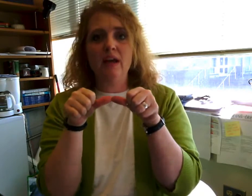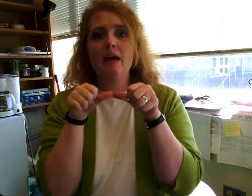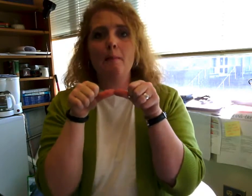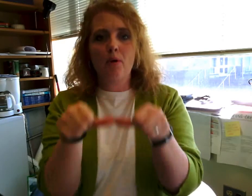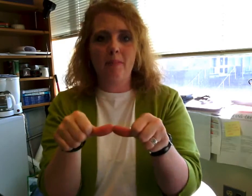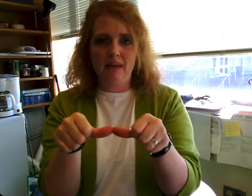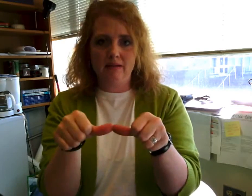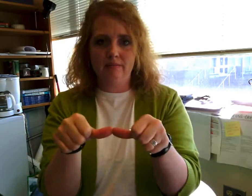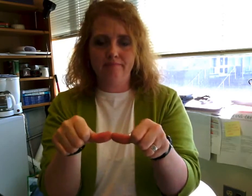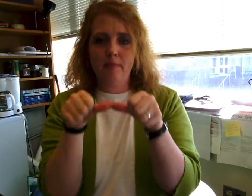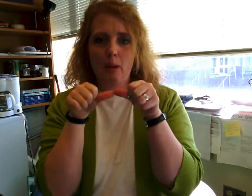to permanent.